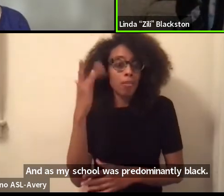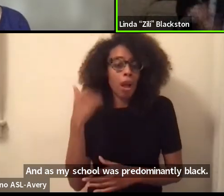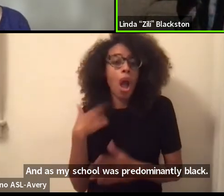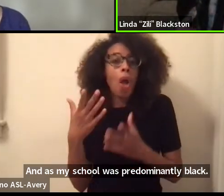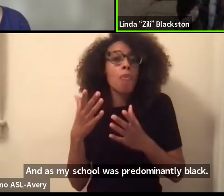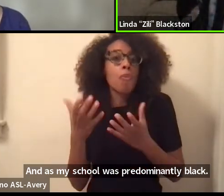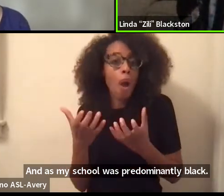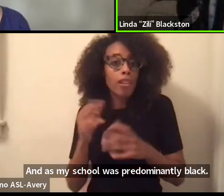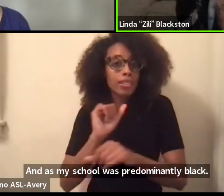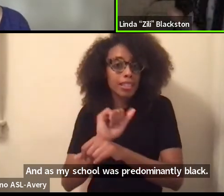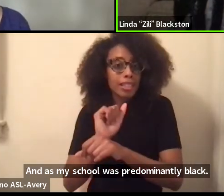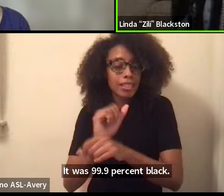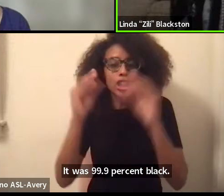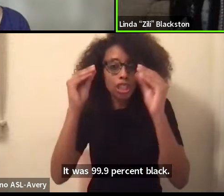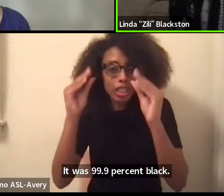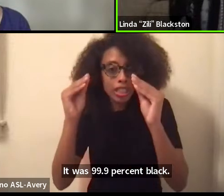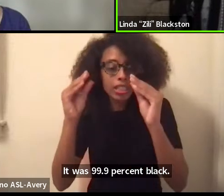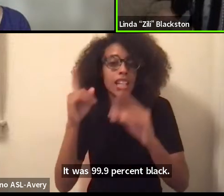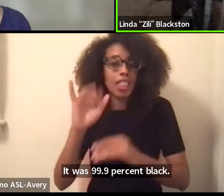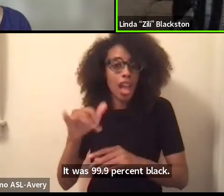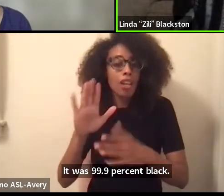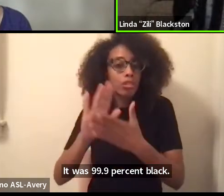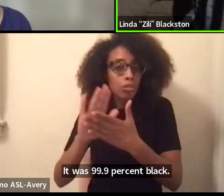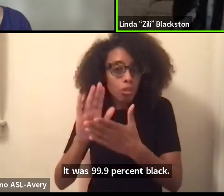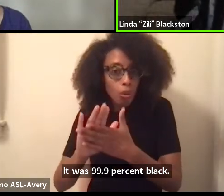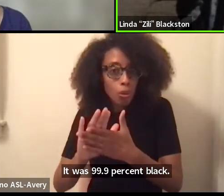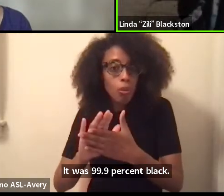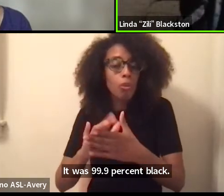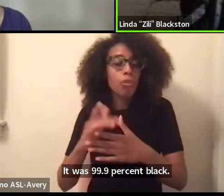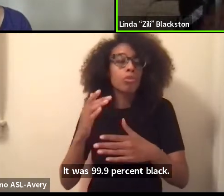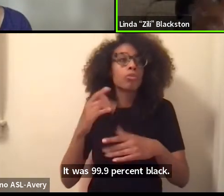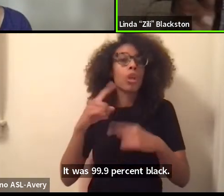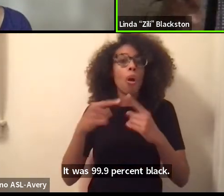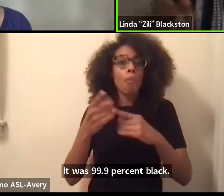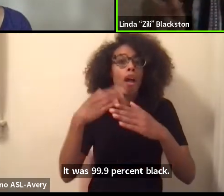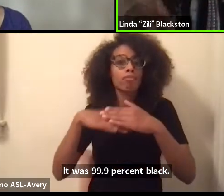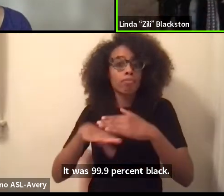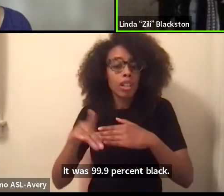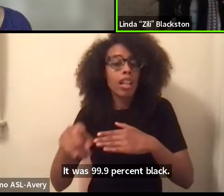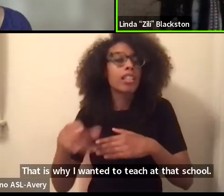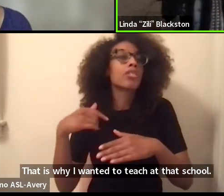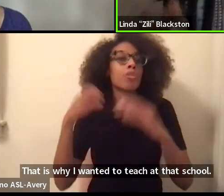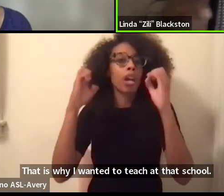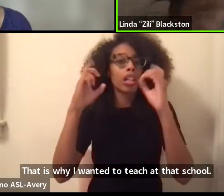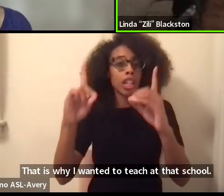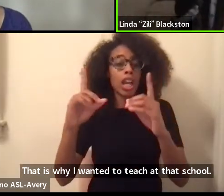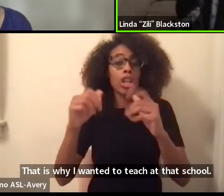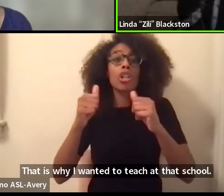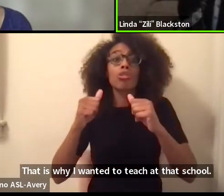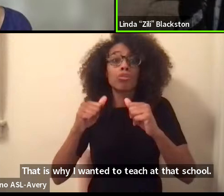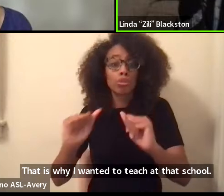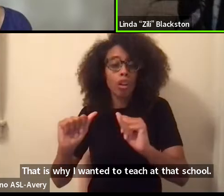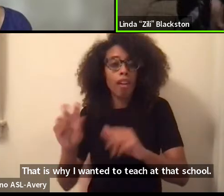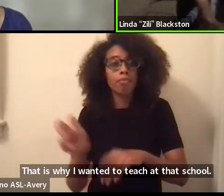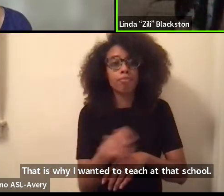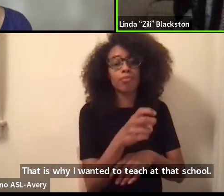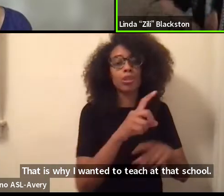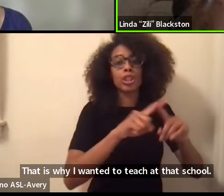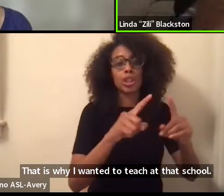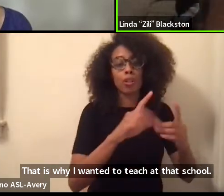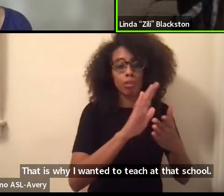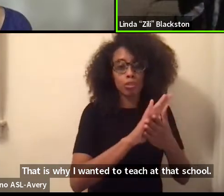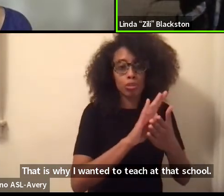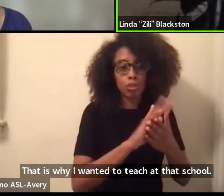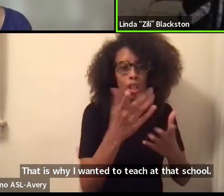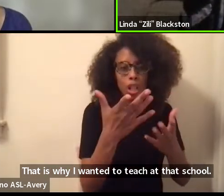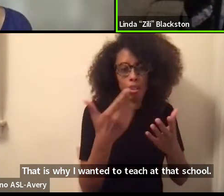actually, talking about powers that be, when I went into education, they tried to put me in a different school because of my background. They wanted me